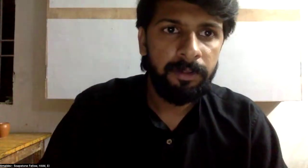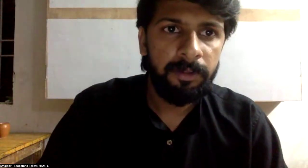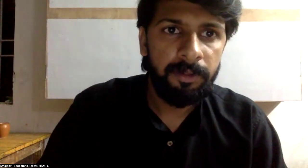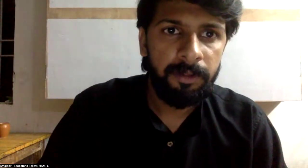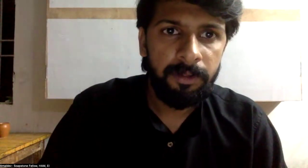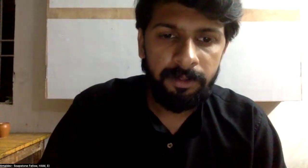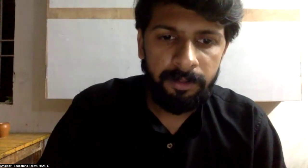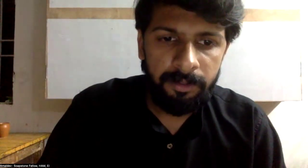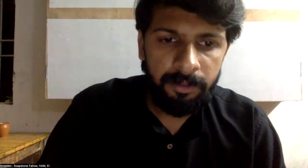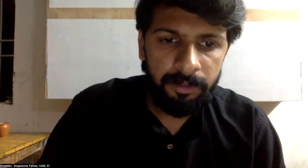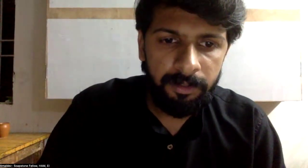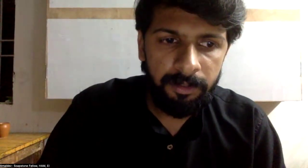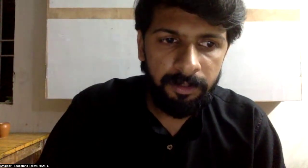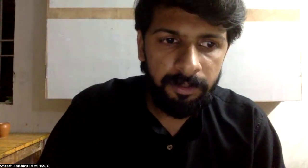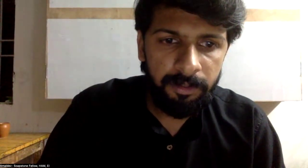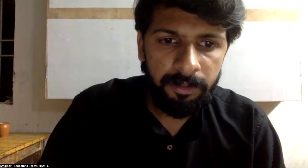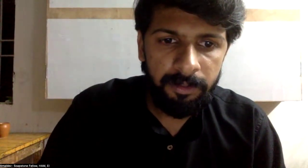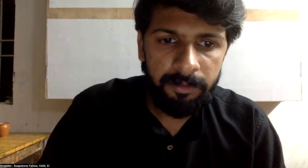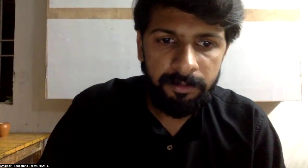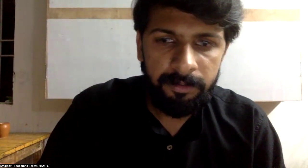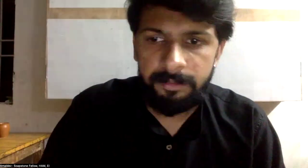Could we have the interpreter spotlighted, please?